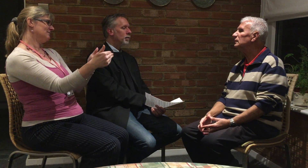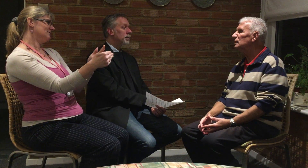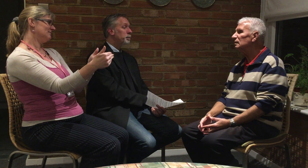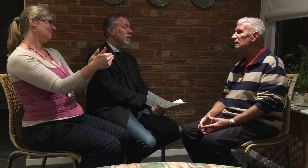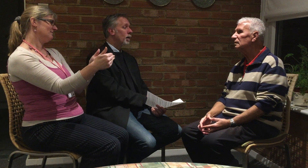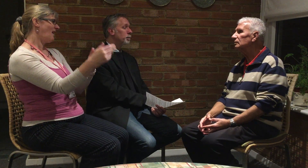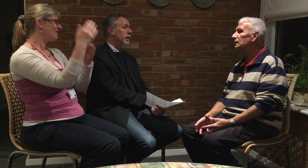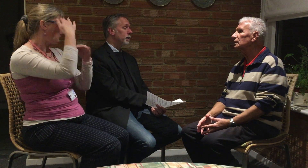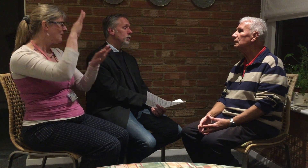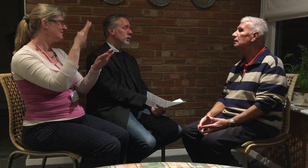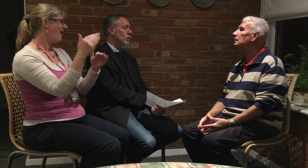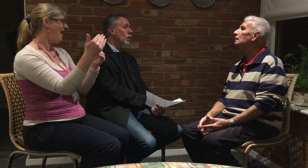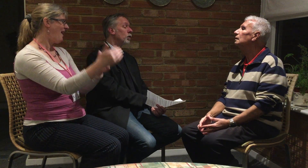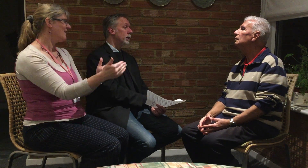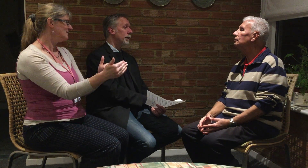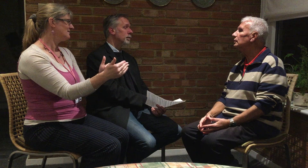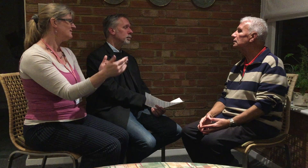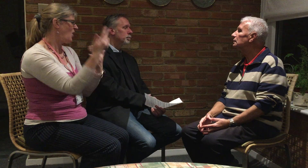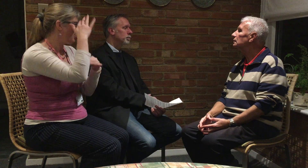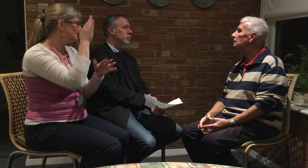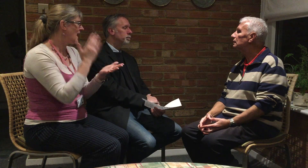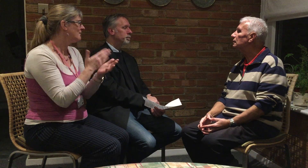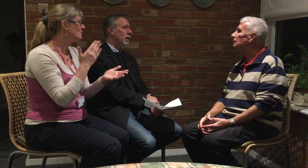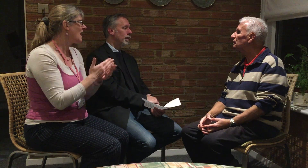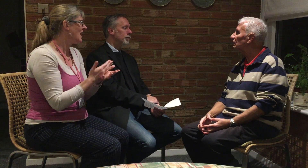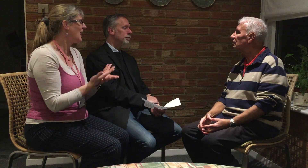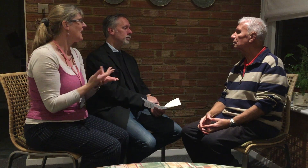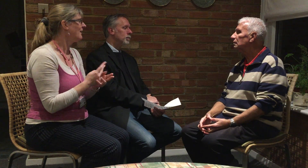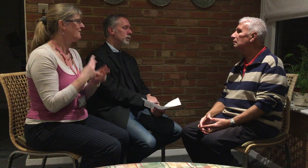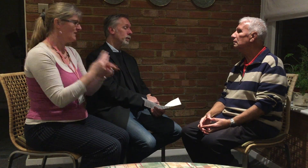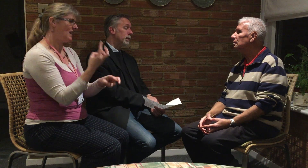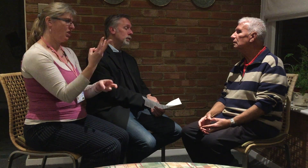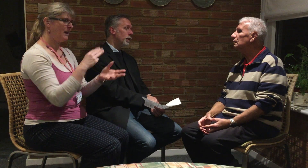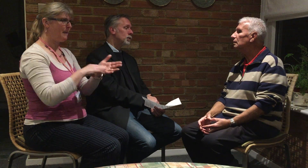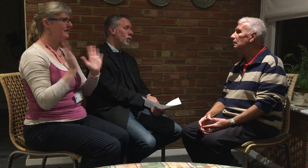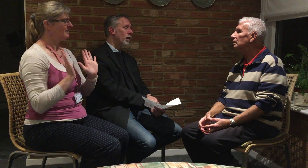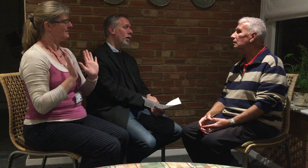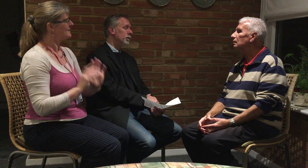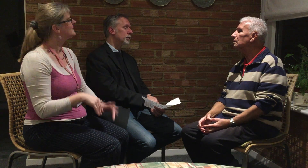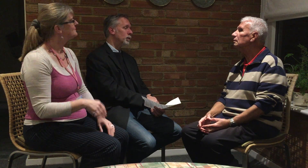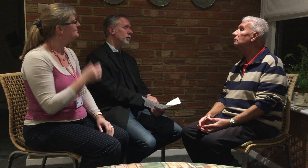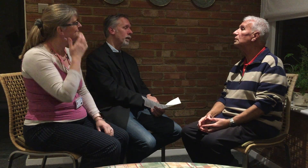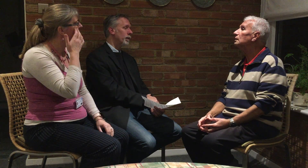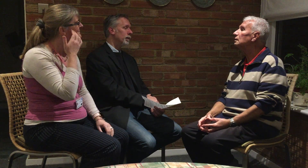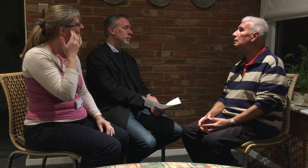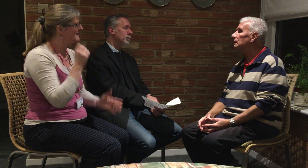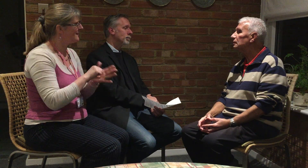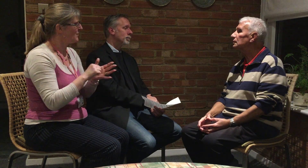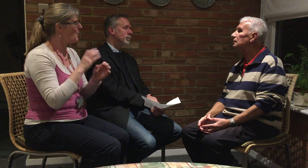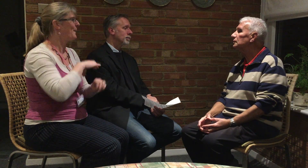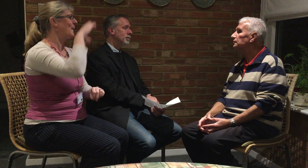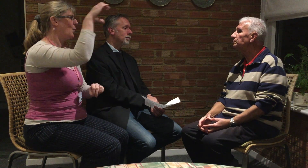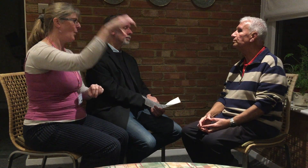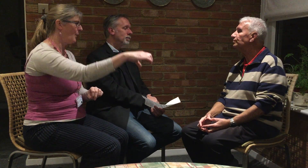it's a bit like being just on holiday. So it's quite hard to move out there.